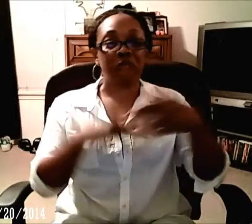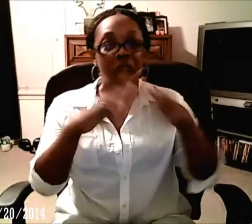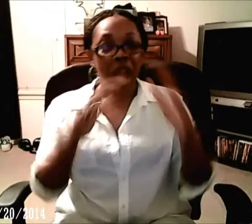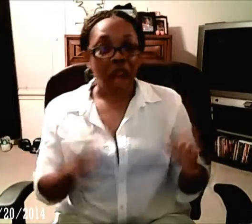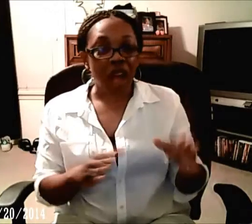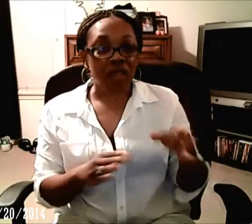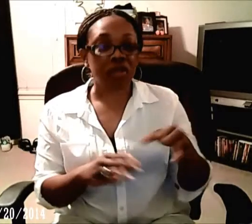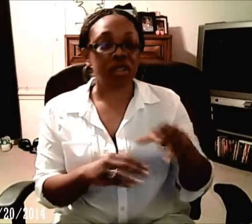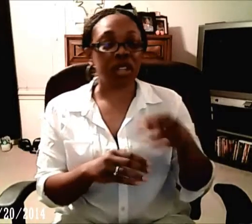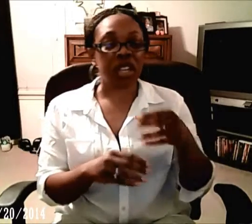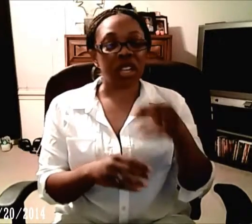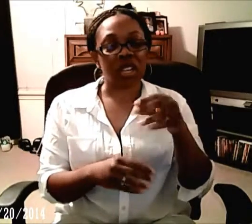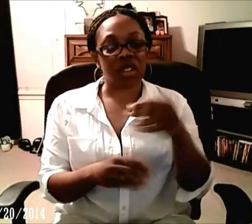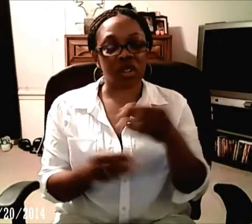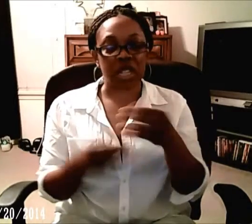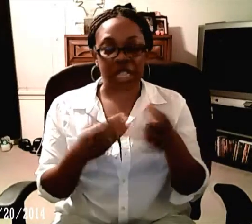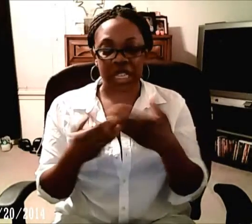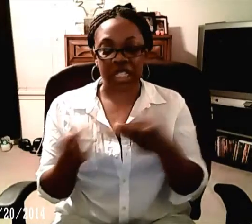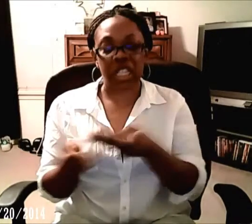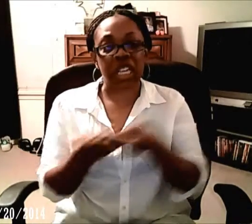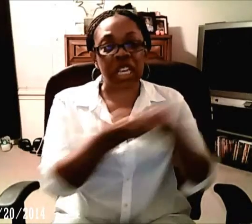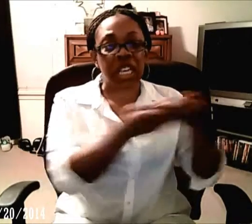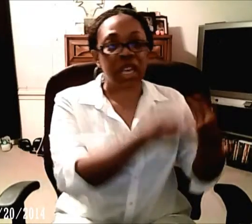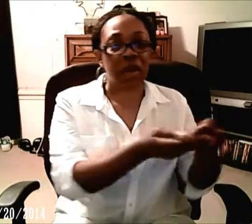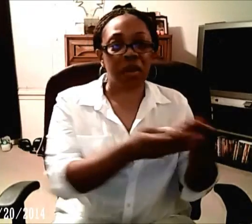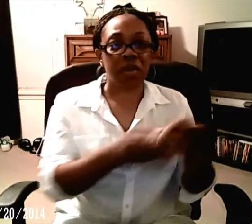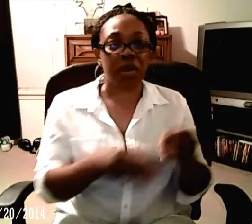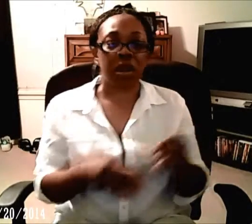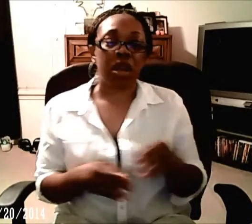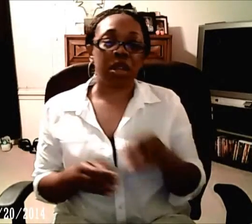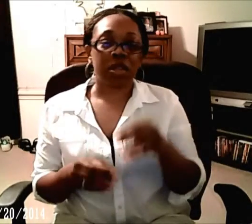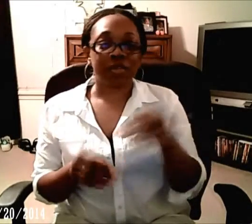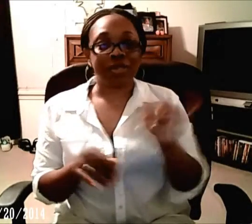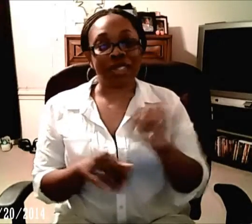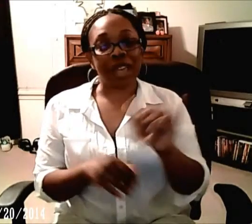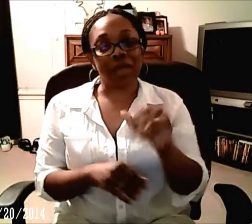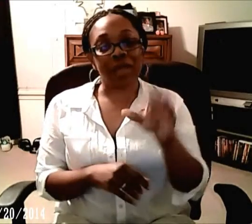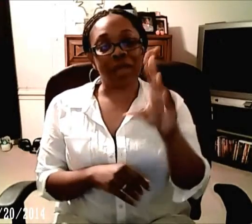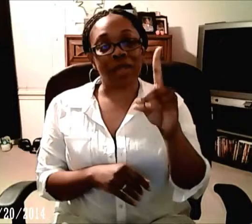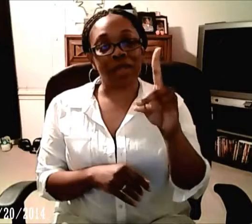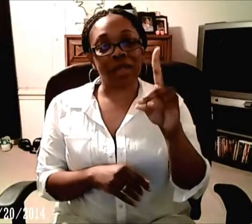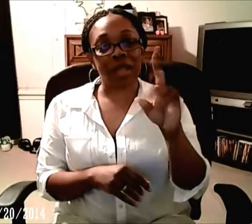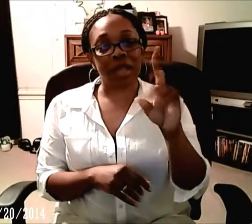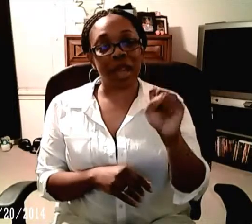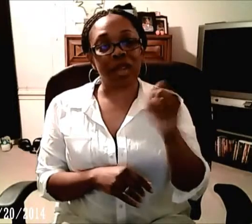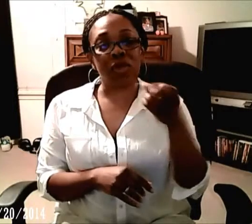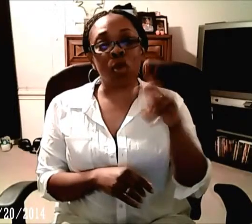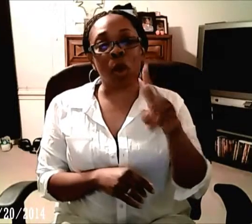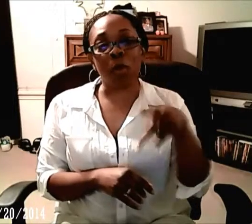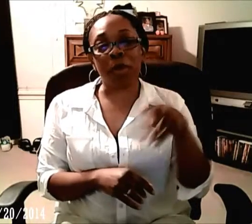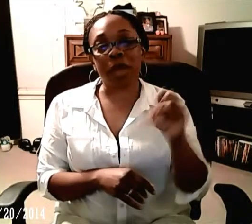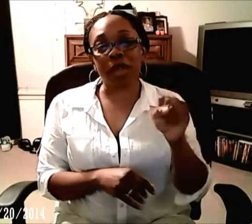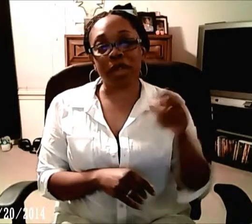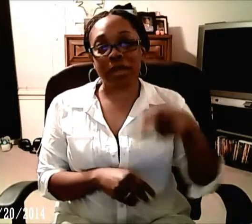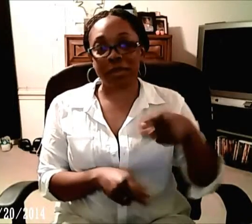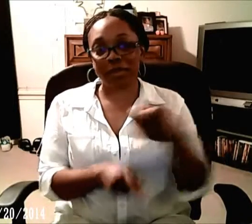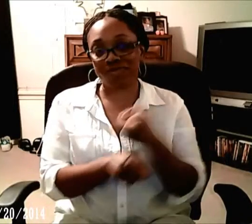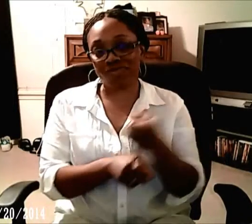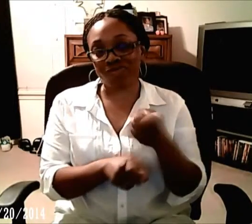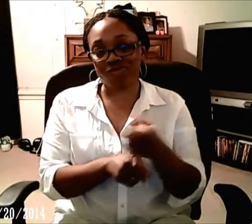And so anyway, if the herd moves, then the whole tribe follows them. But they eat the buffalo meat, they